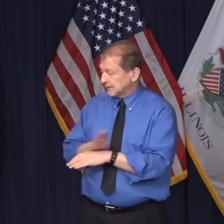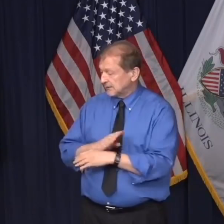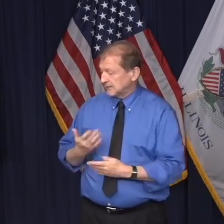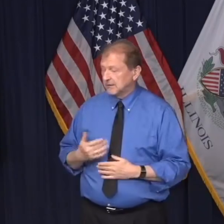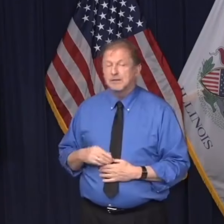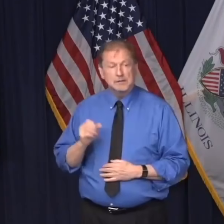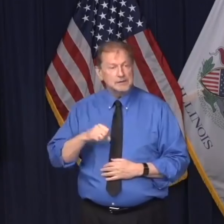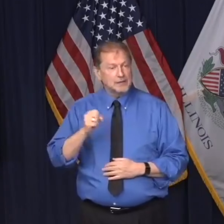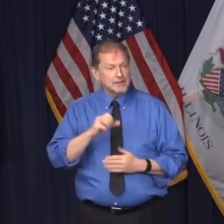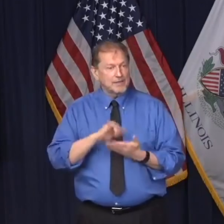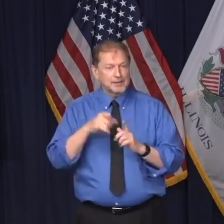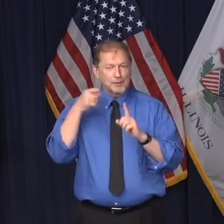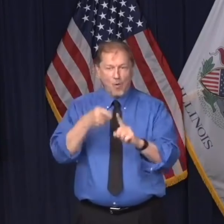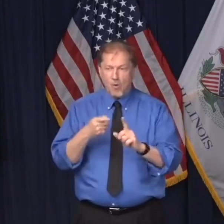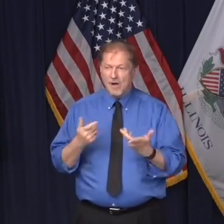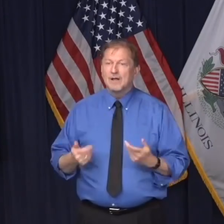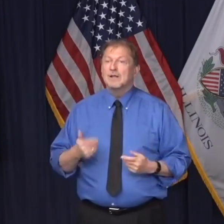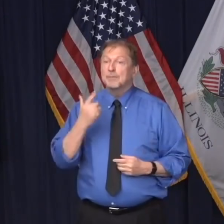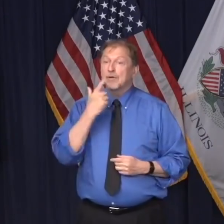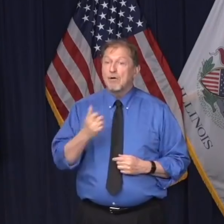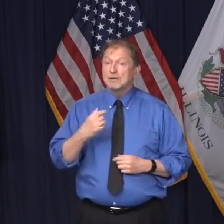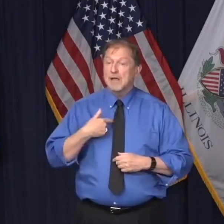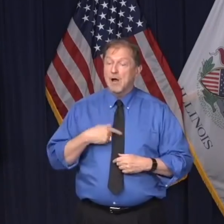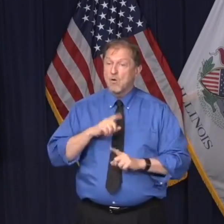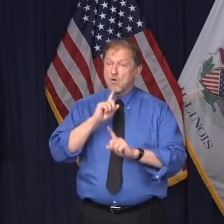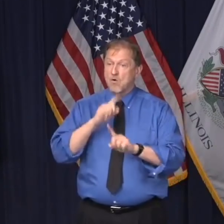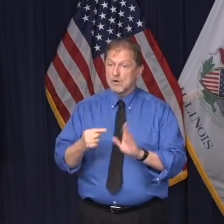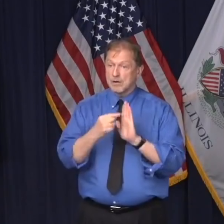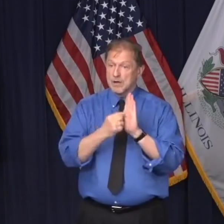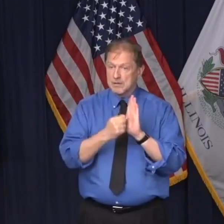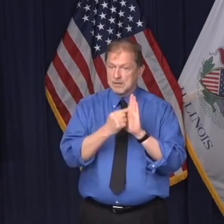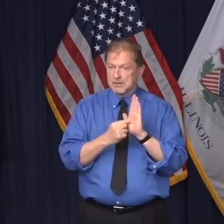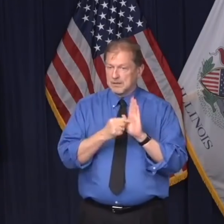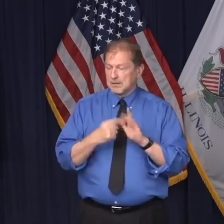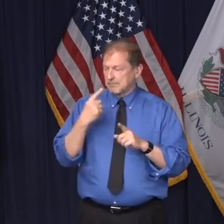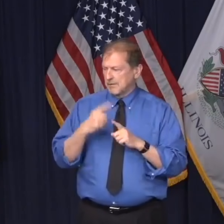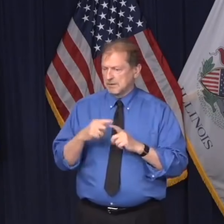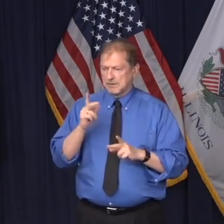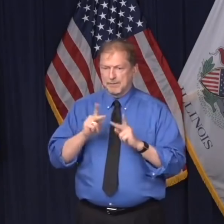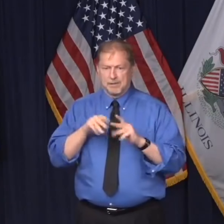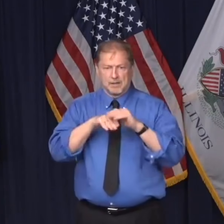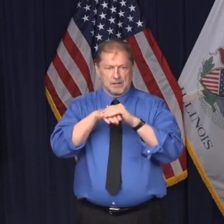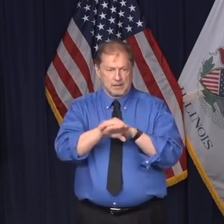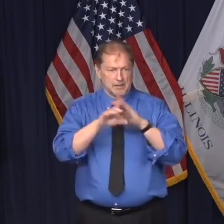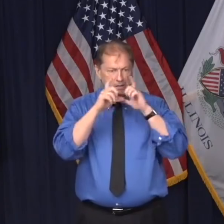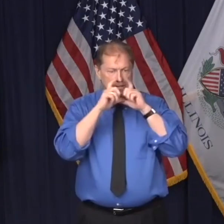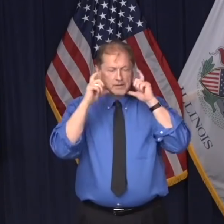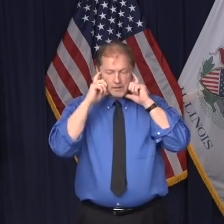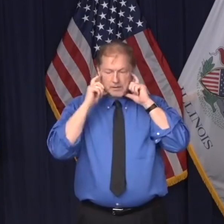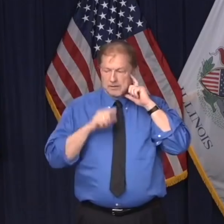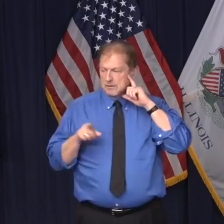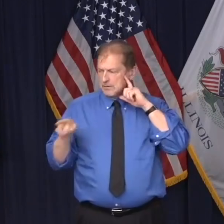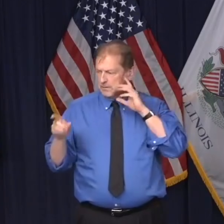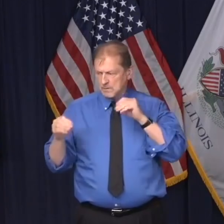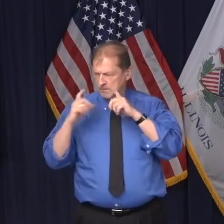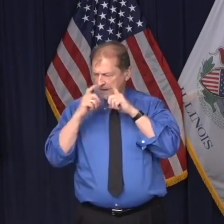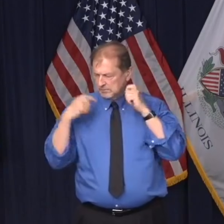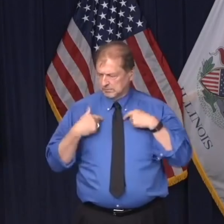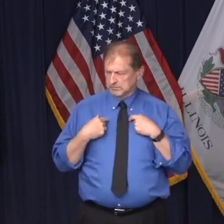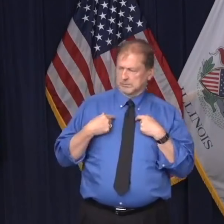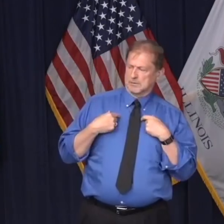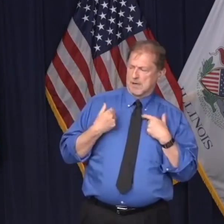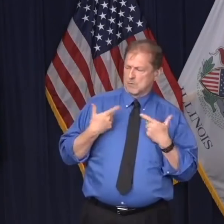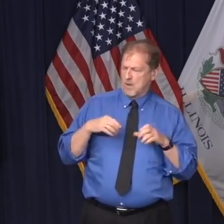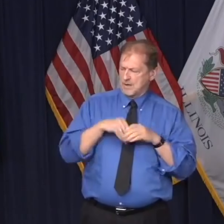intent of the executive order, and in part because I think that people won't want to go into your establishment if you have people in there who have the potential